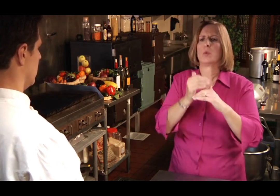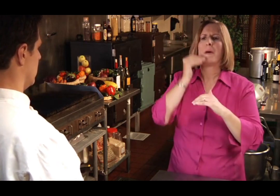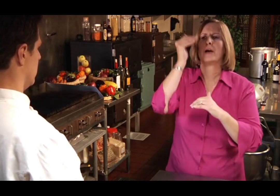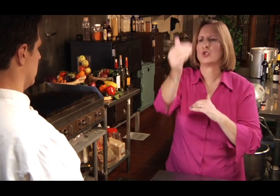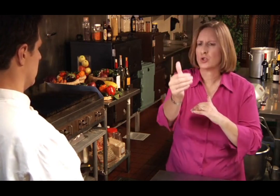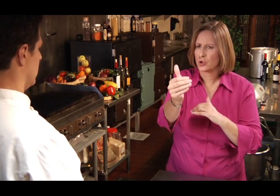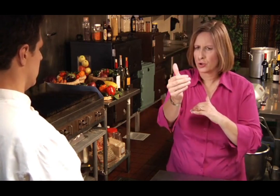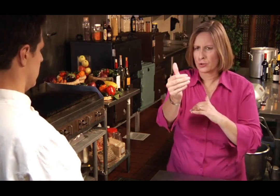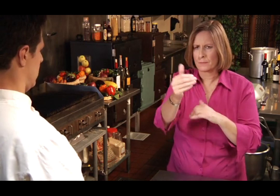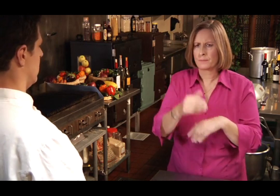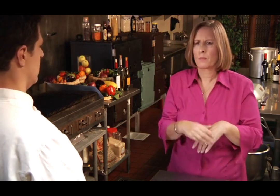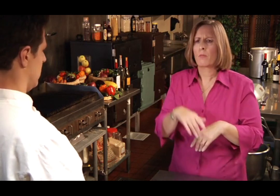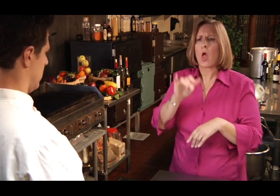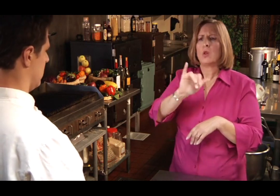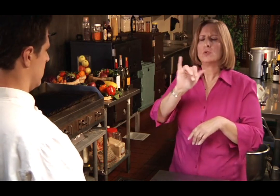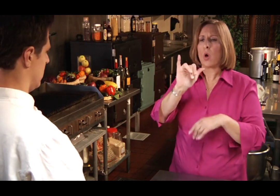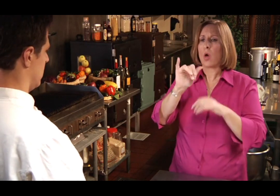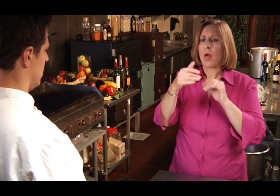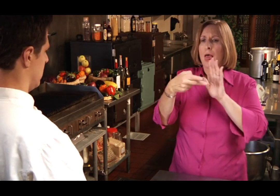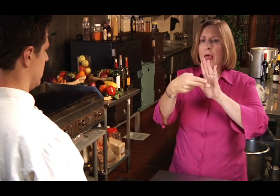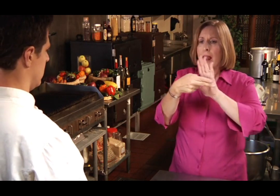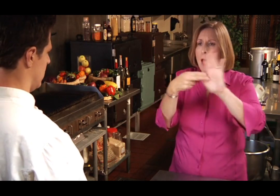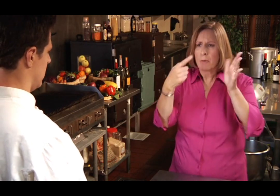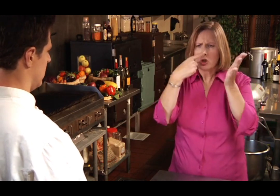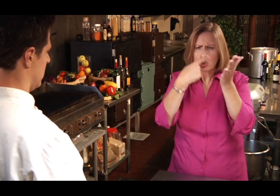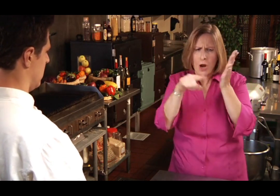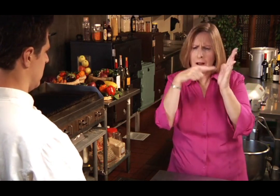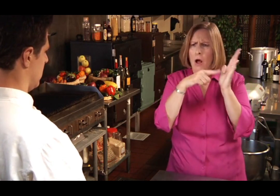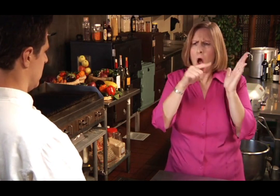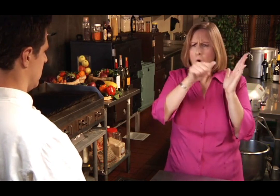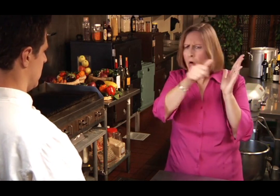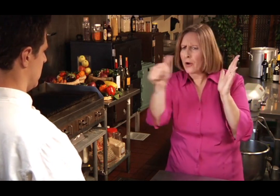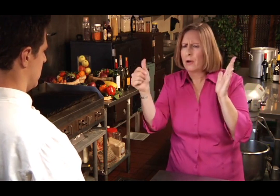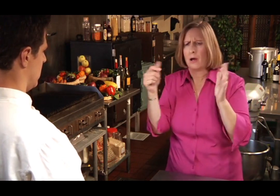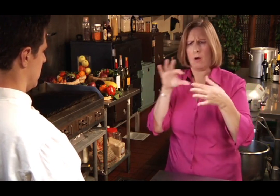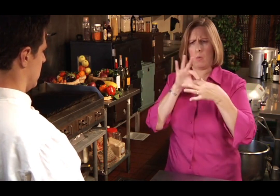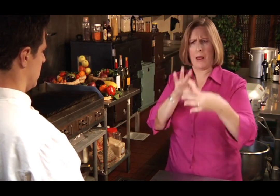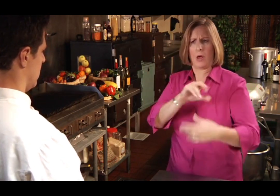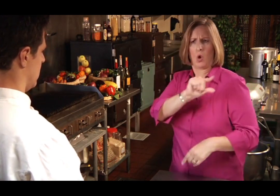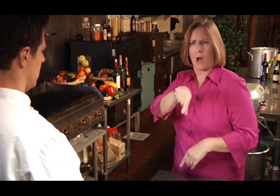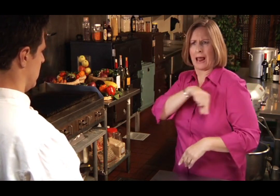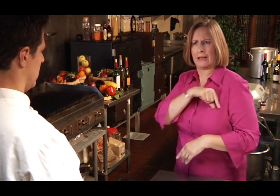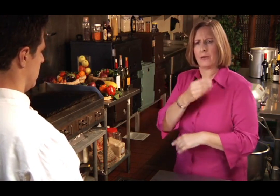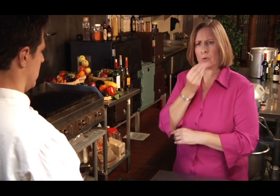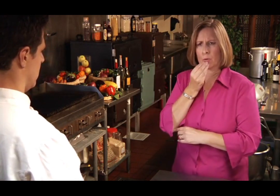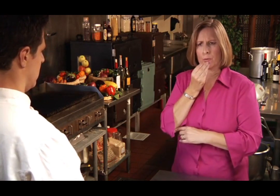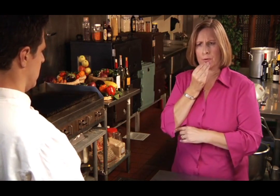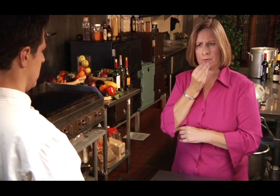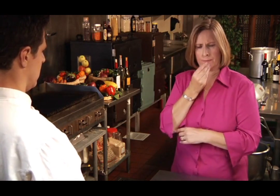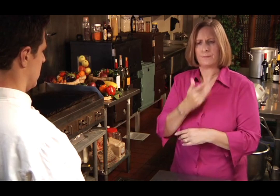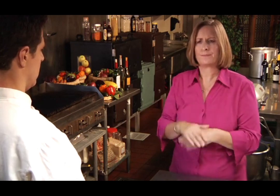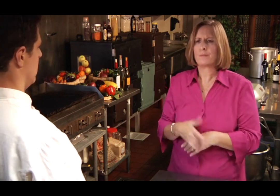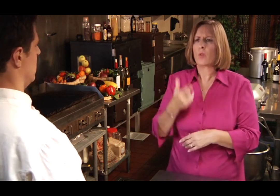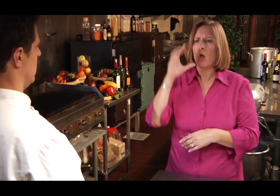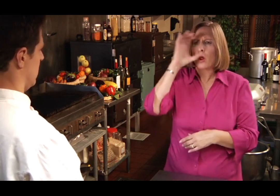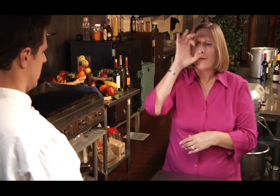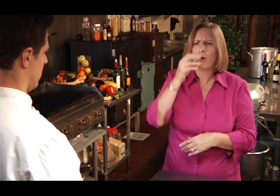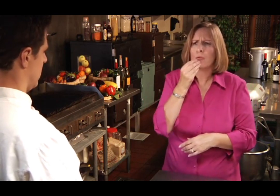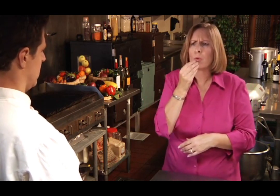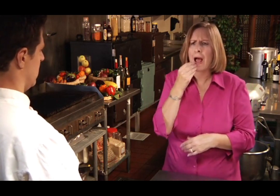overeating. Some other things to check on the label have to do with the quality of the food that you are eating. Look for